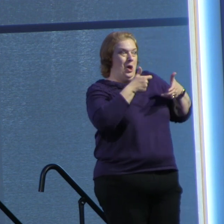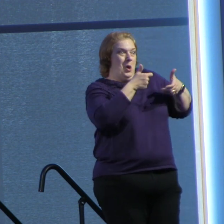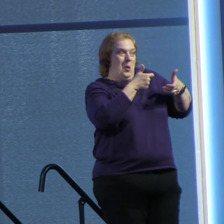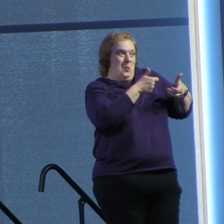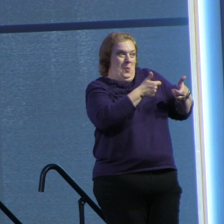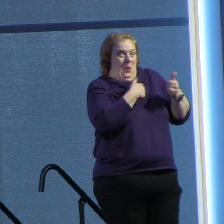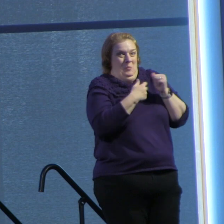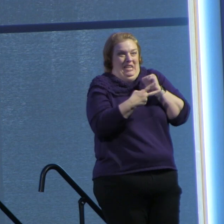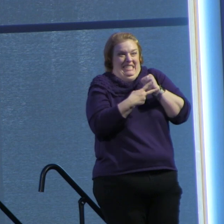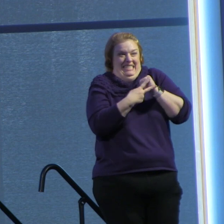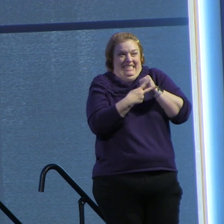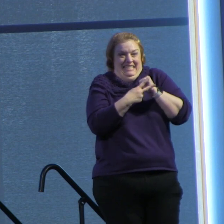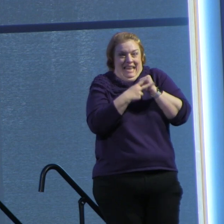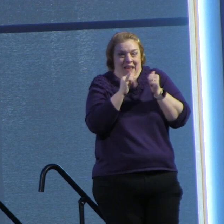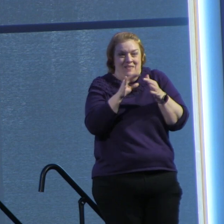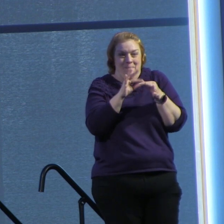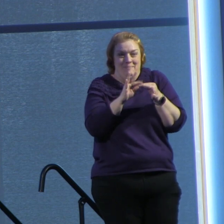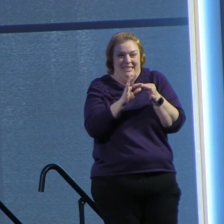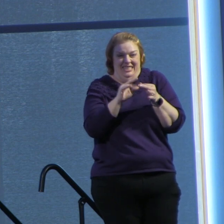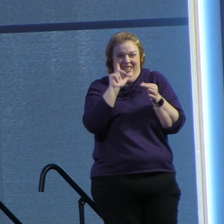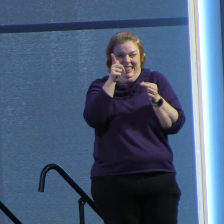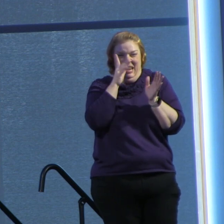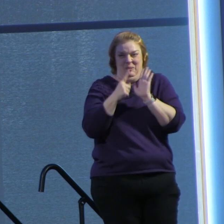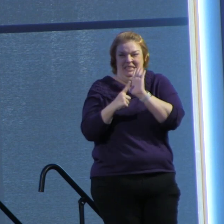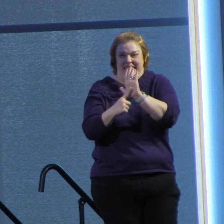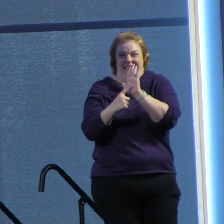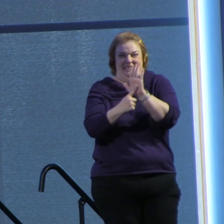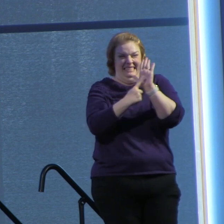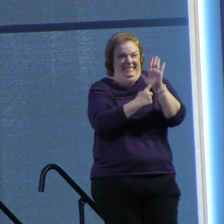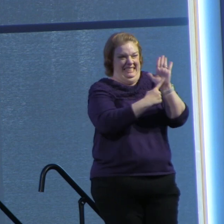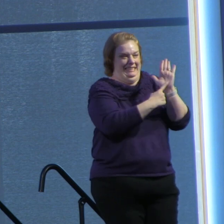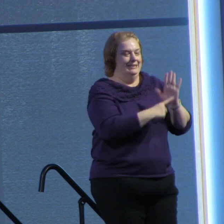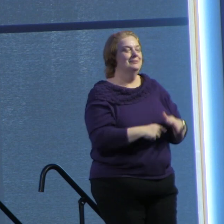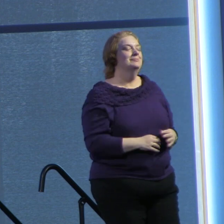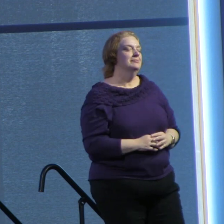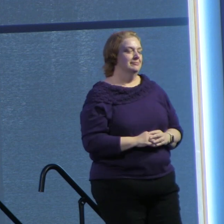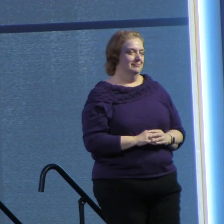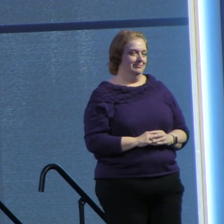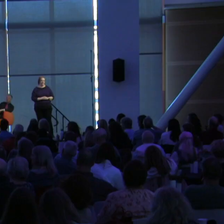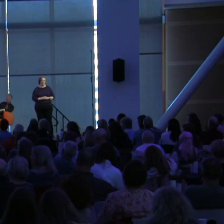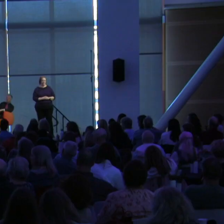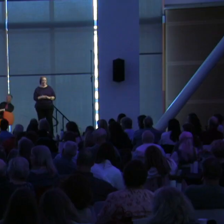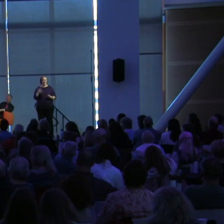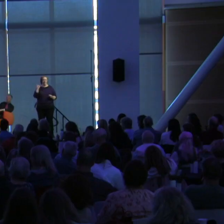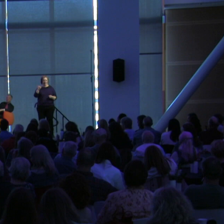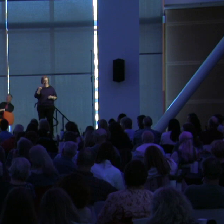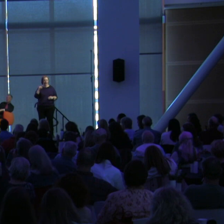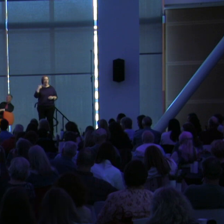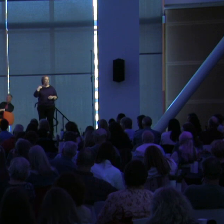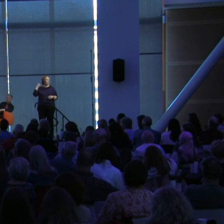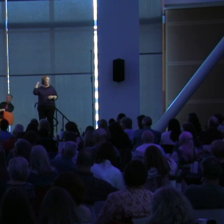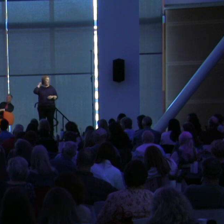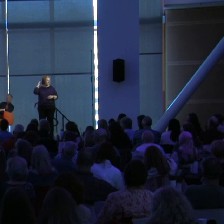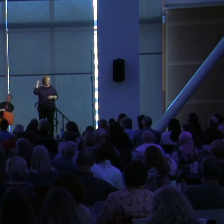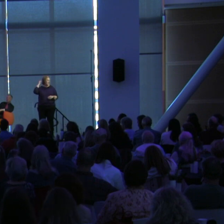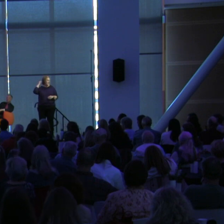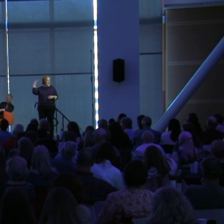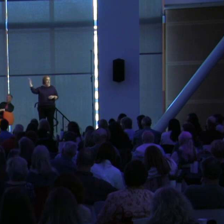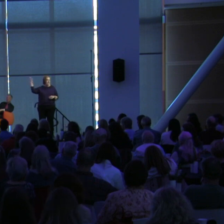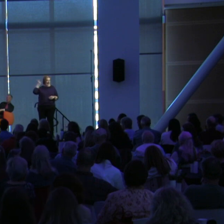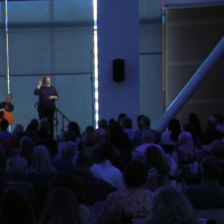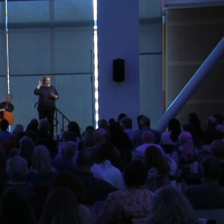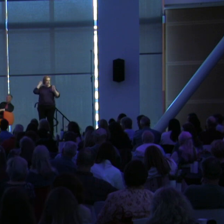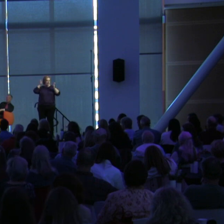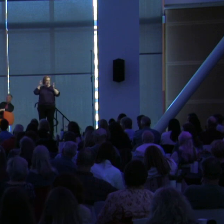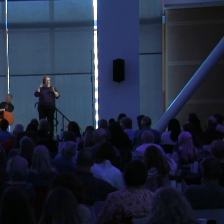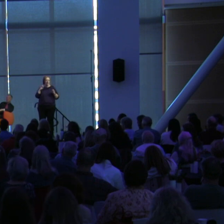show people later. And by now, my intuition's back, waking up, and I'm like, "Hey,